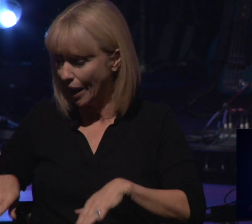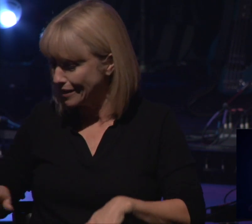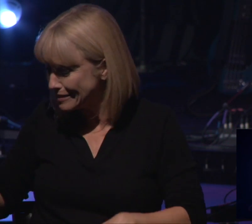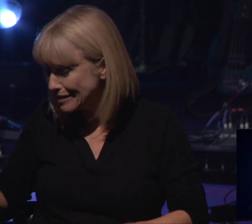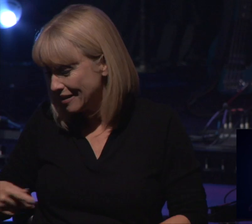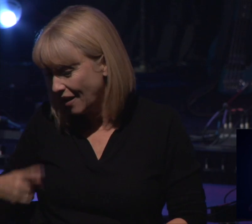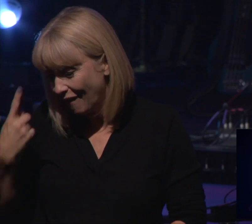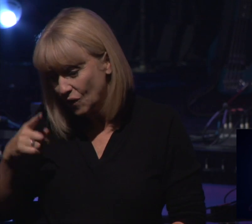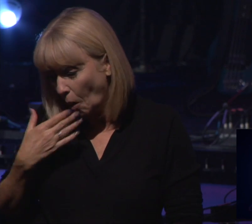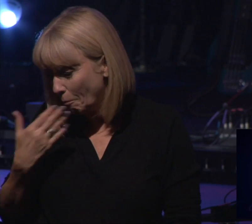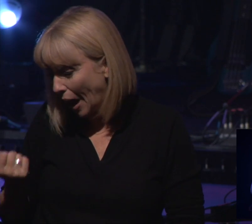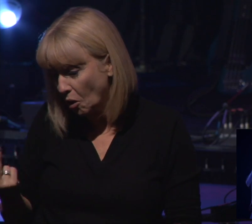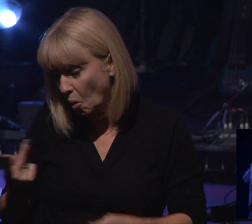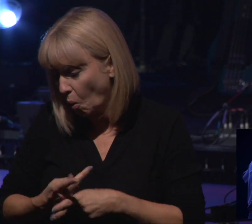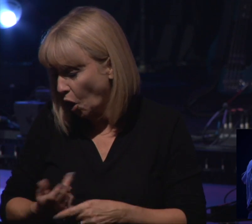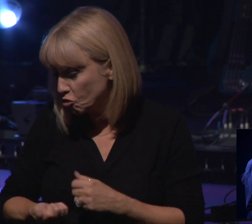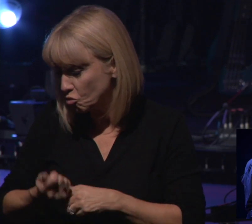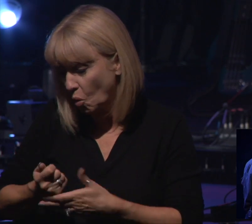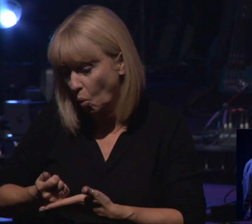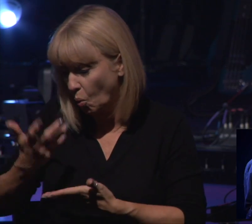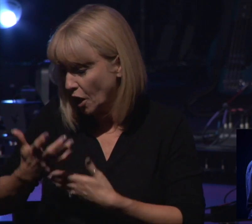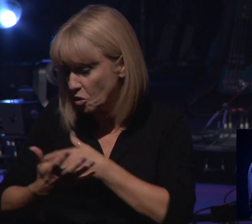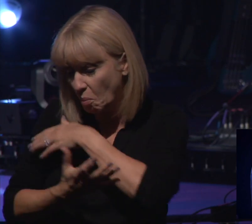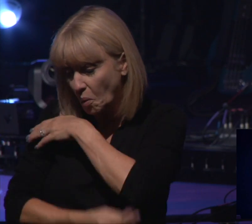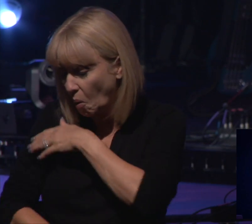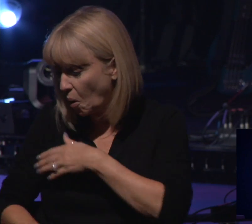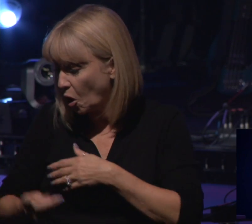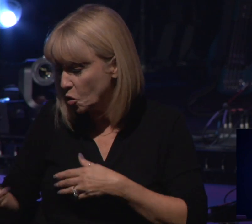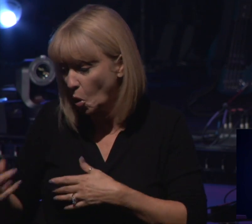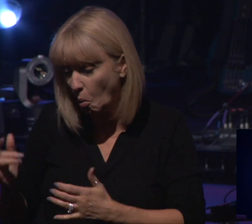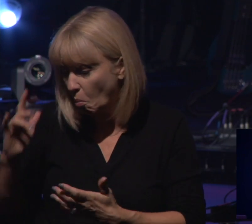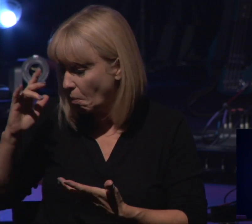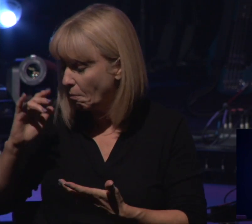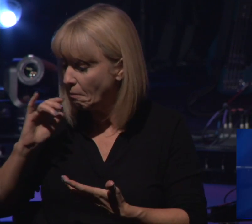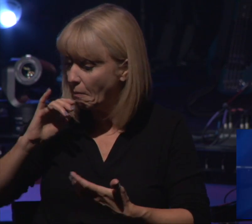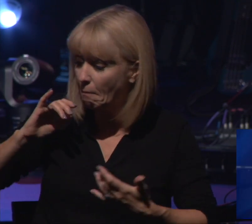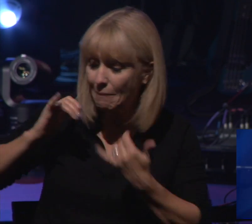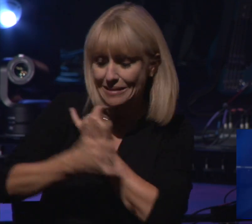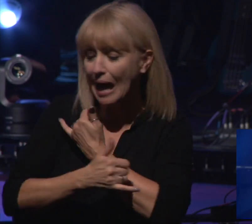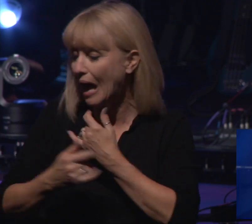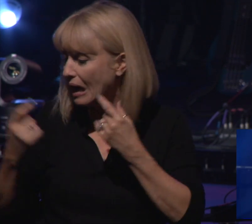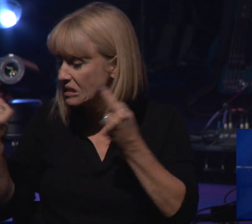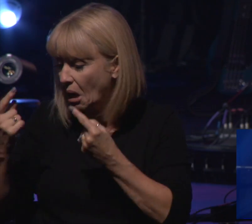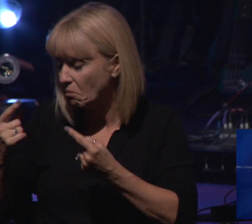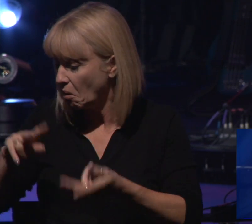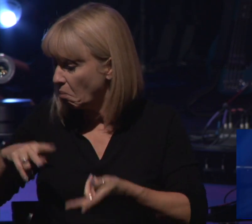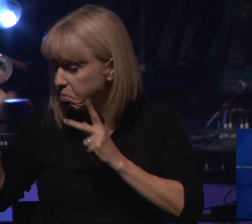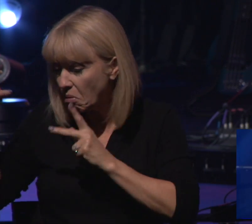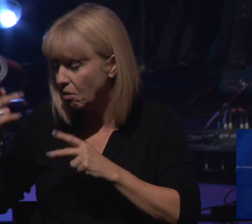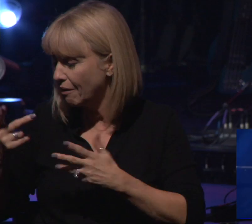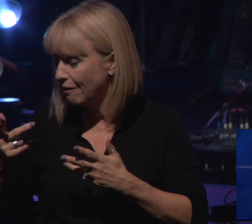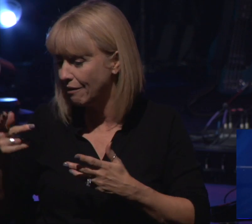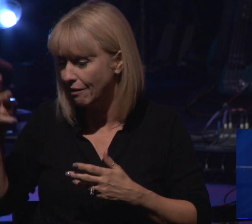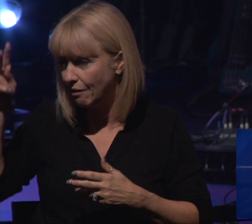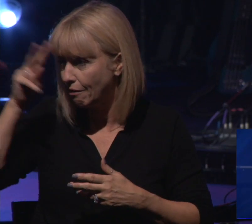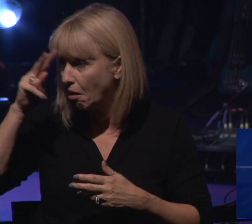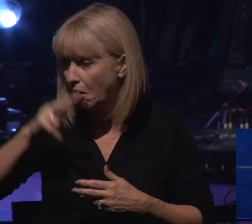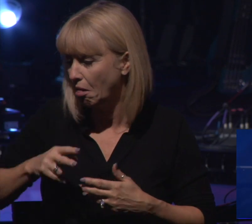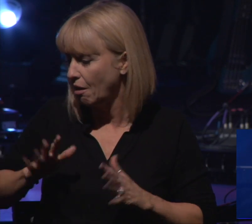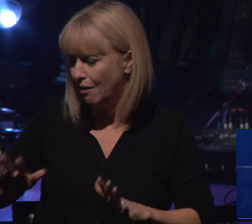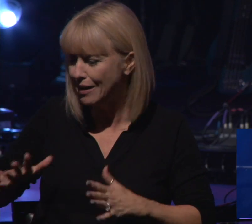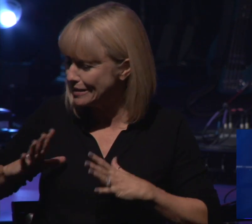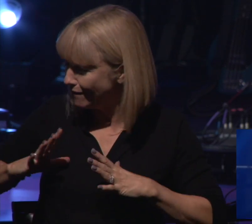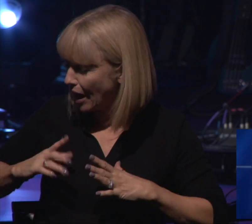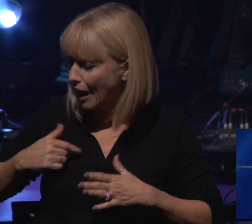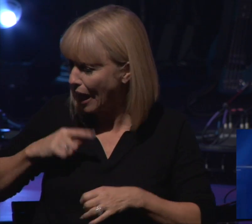and moms to kids saying, hey, for better or for worse, for richer or for poor, you make this huge mistake, we're just going